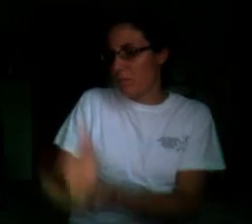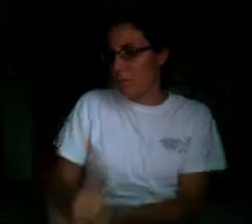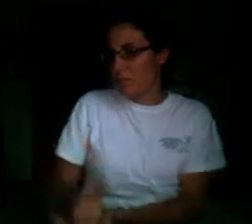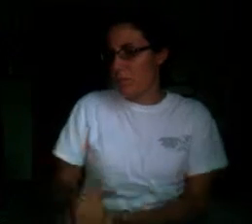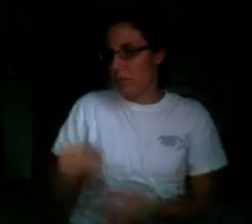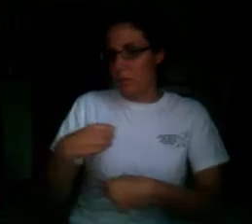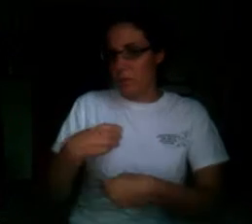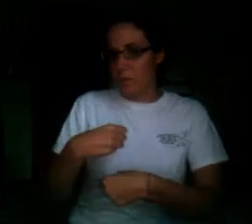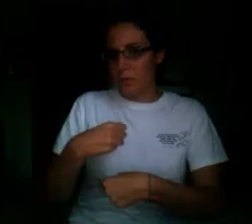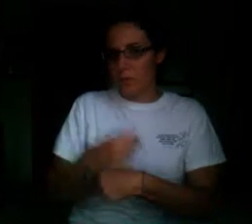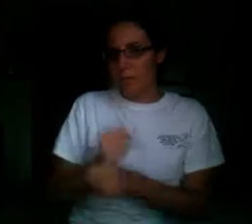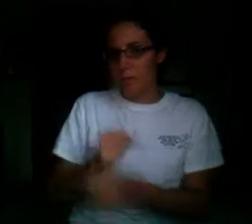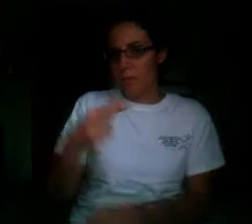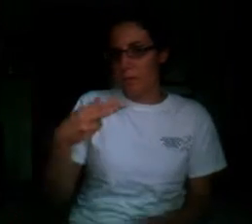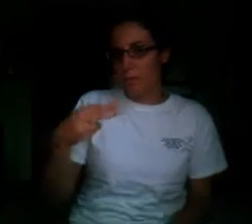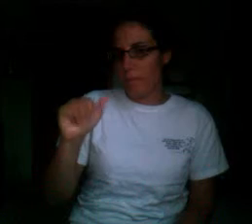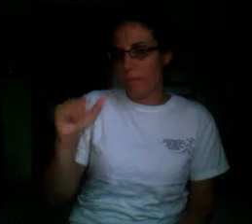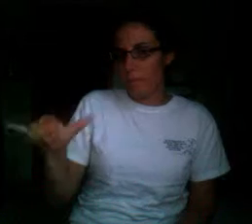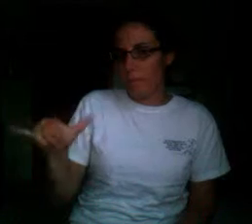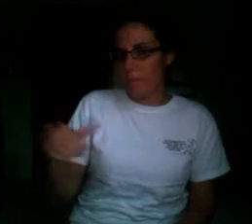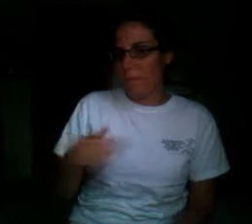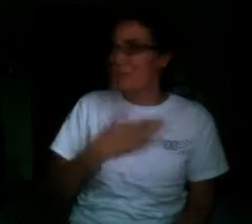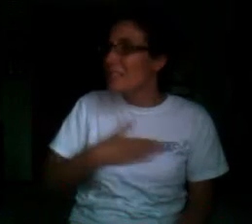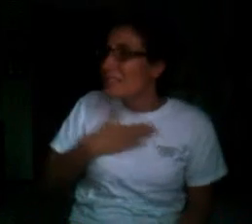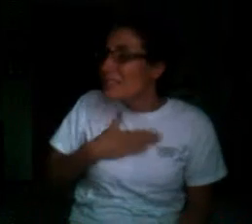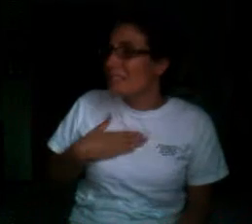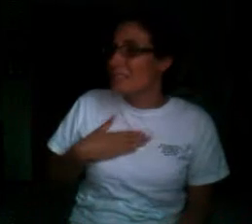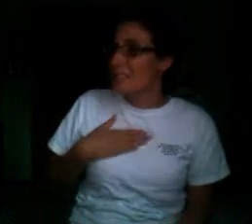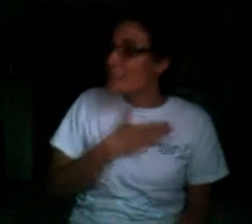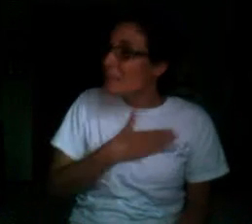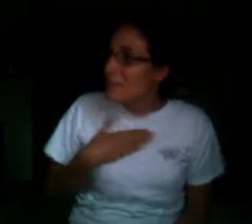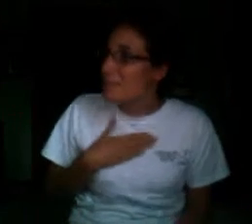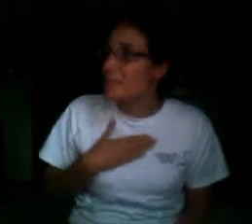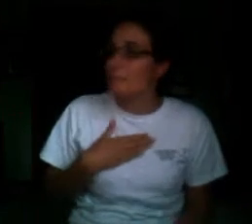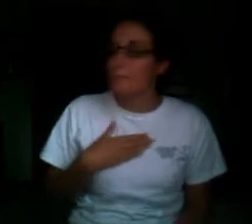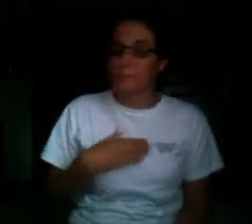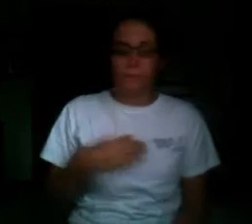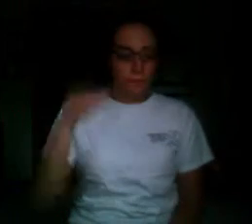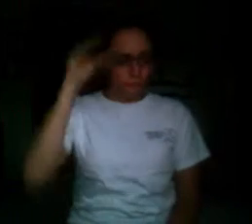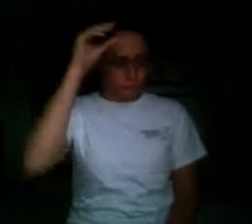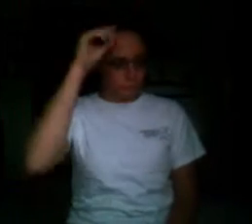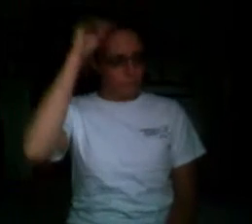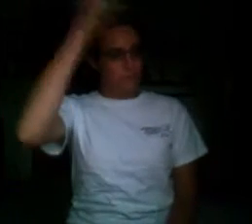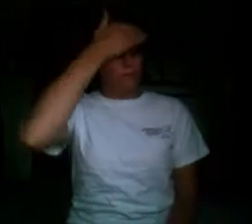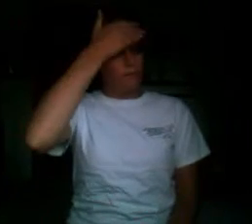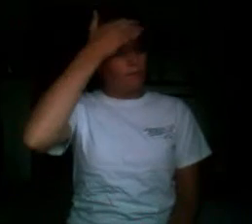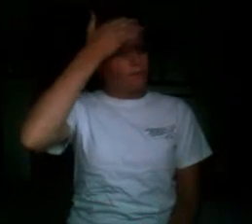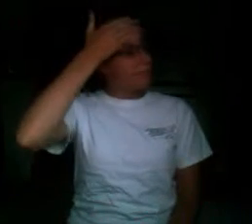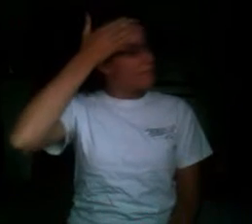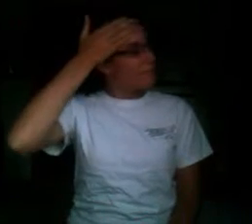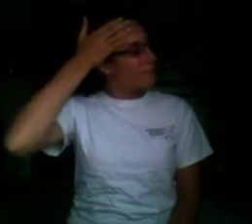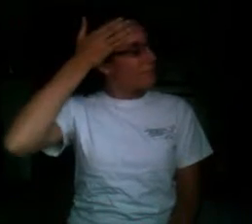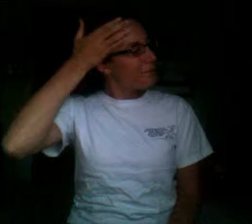Pa. Please?" Pa lifted his hat and ran his fingers through his sweat-damp hair, standing it all on